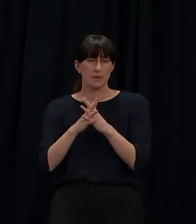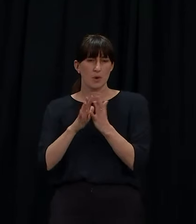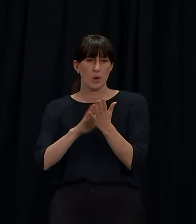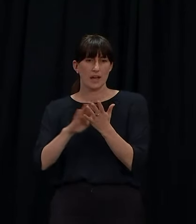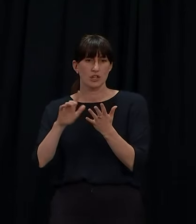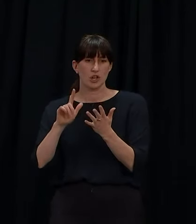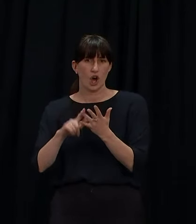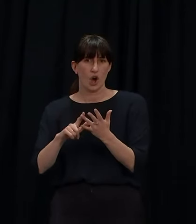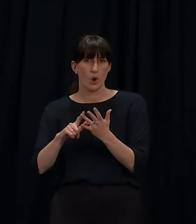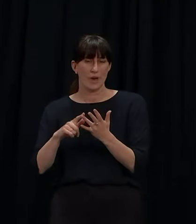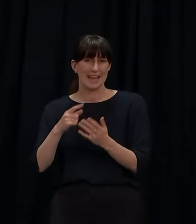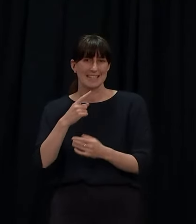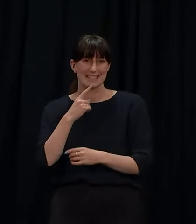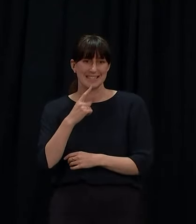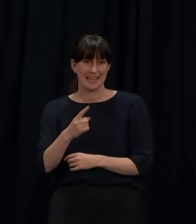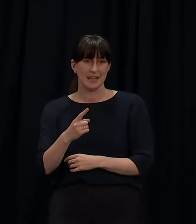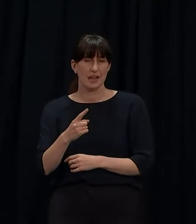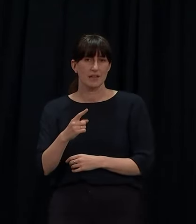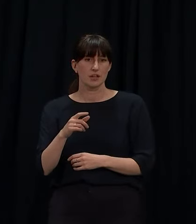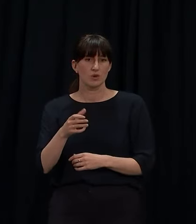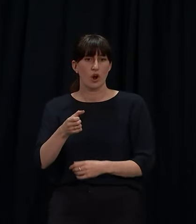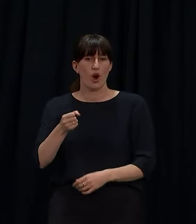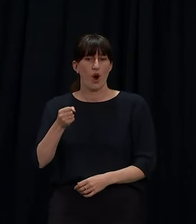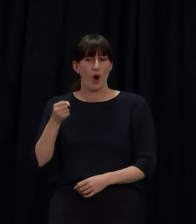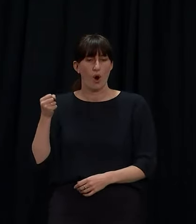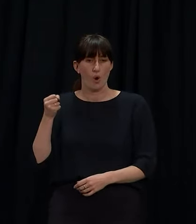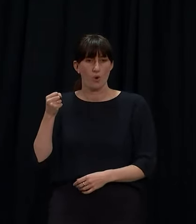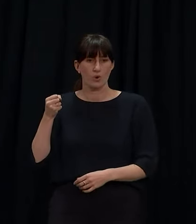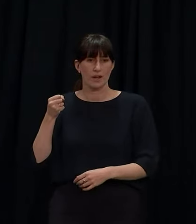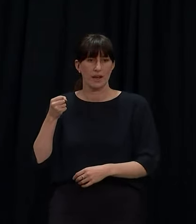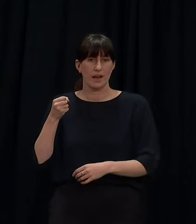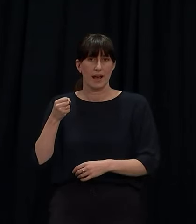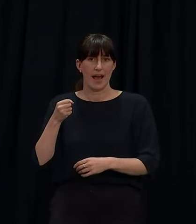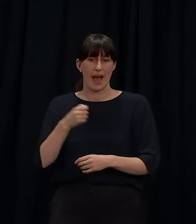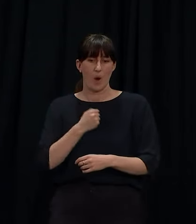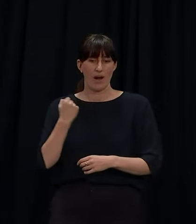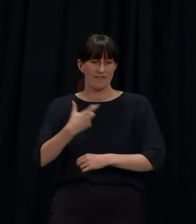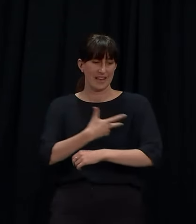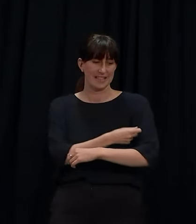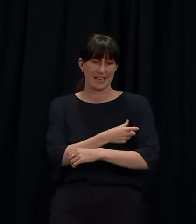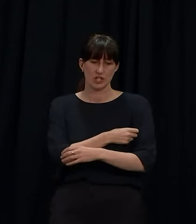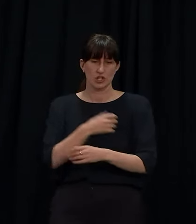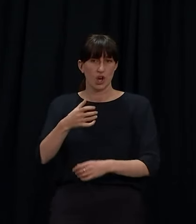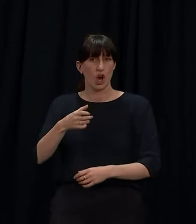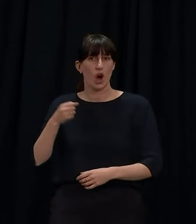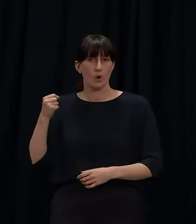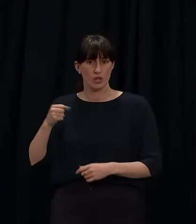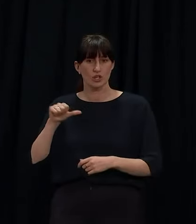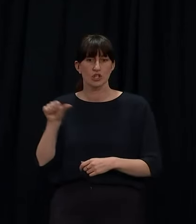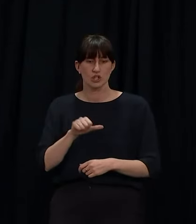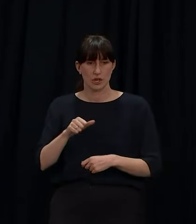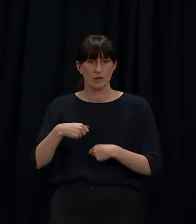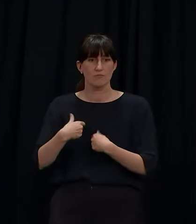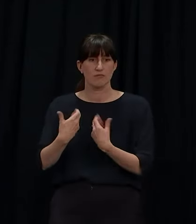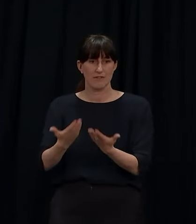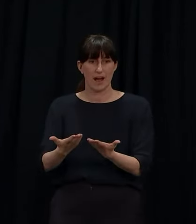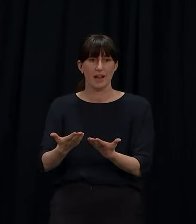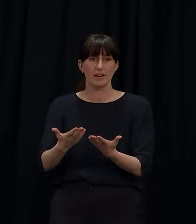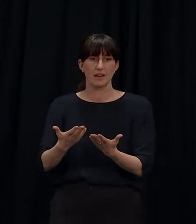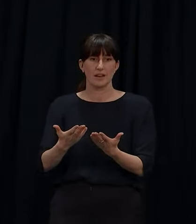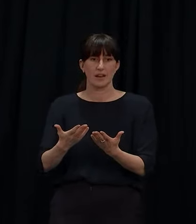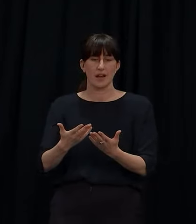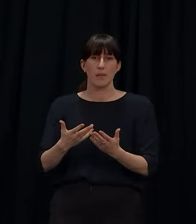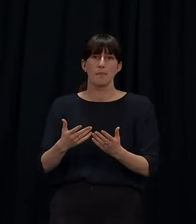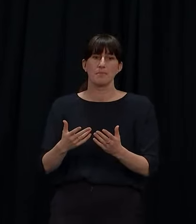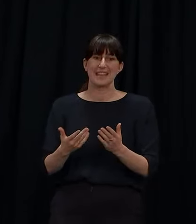mainly to allow lesser developed and poorly vaccinated countries to, where people are dying, to access vaccine. In principle, does New